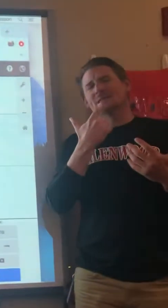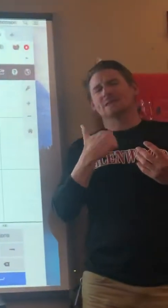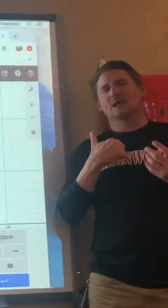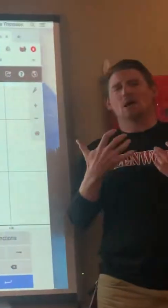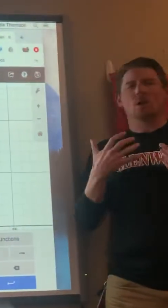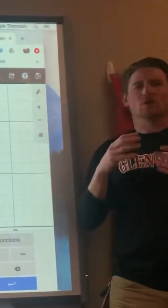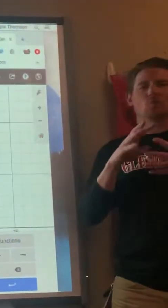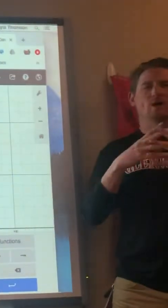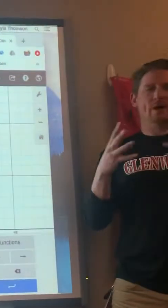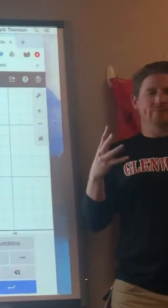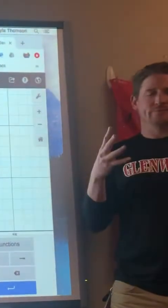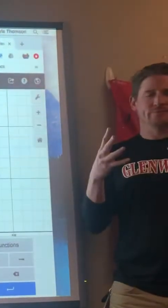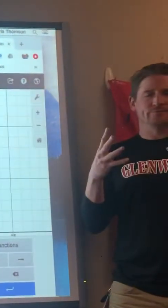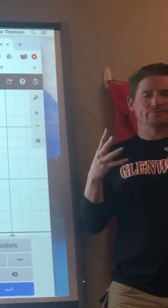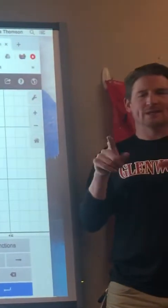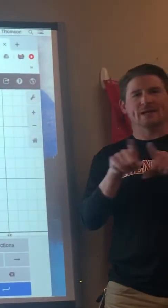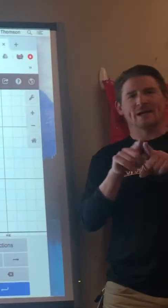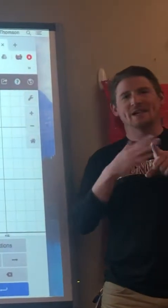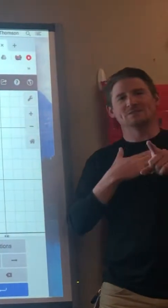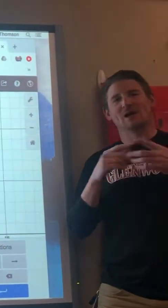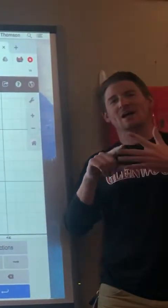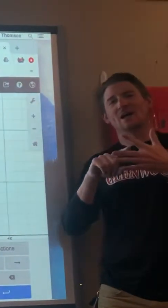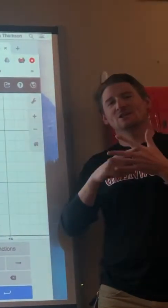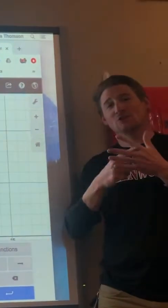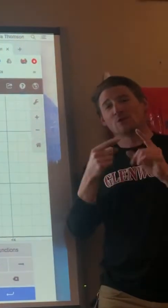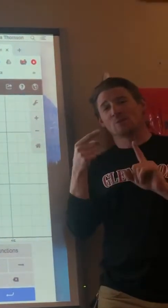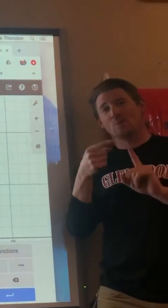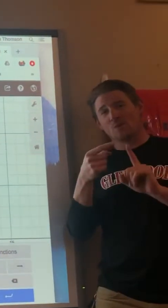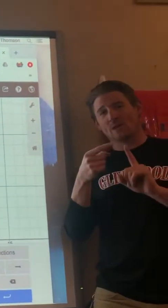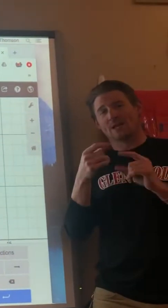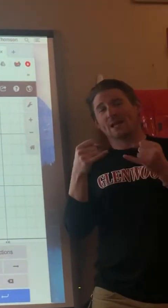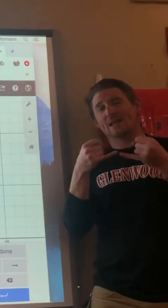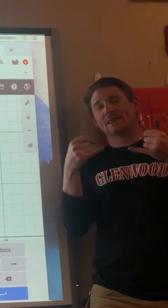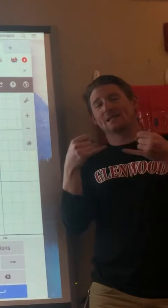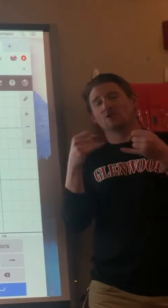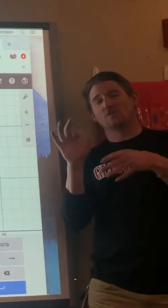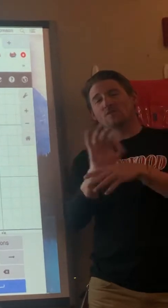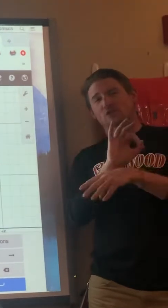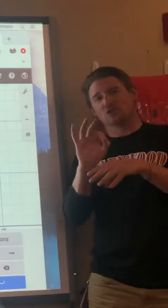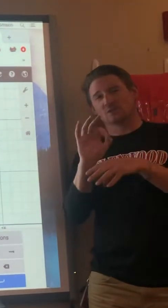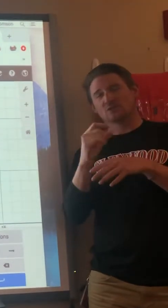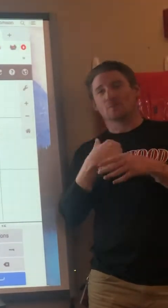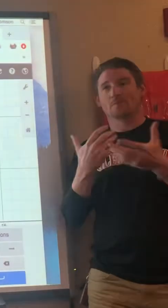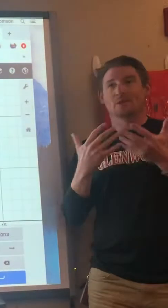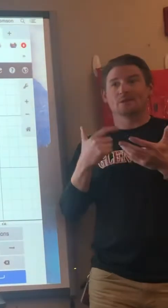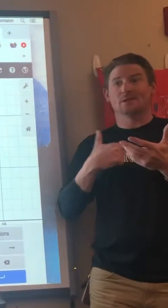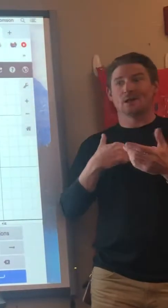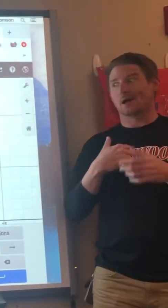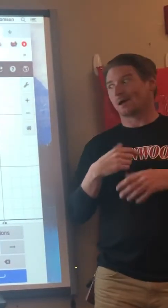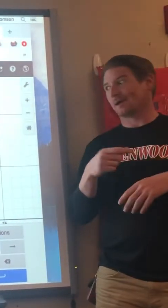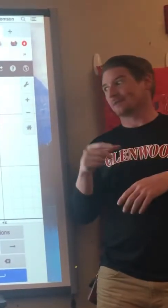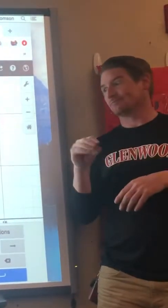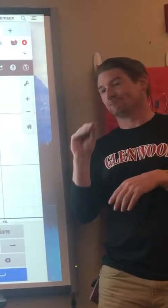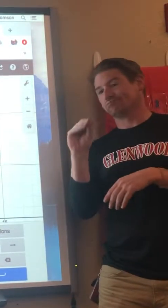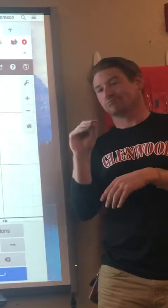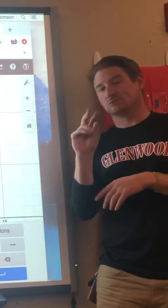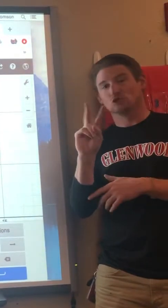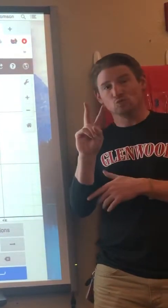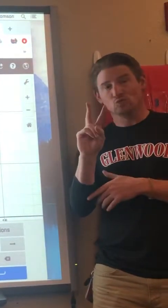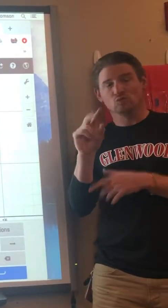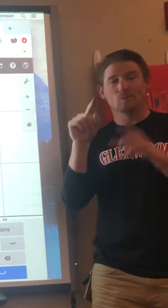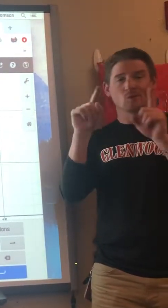want to graph as my starting point like a linear function, okay? So I might plug in like a 2, and then